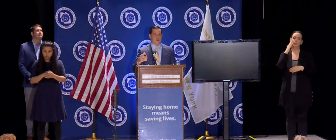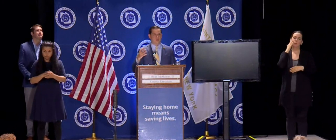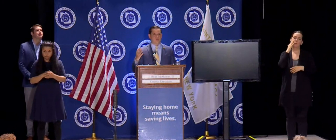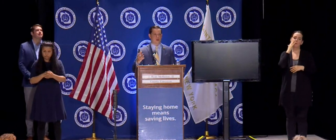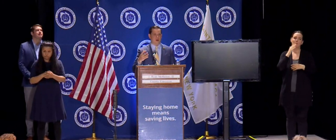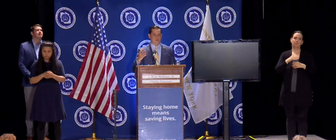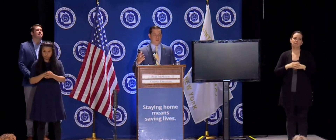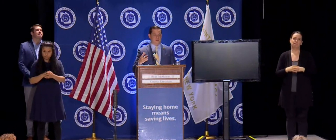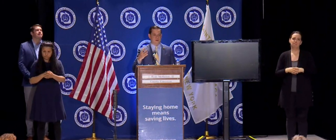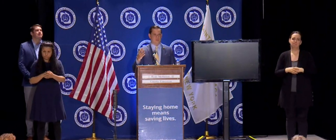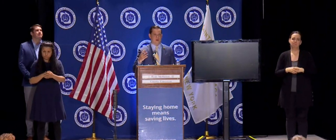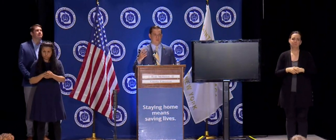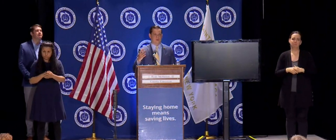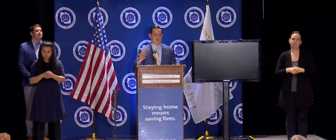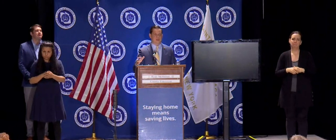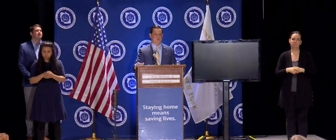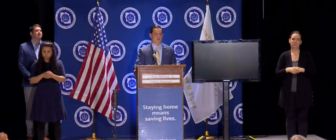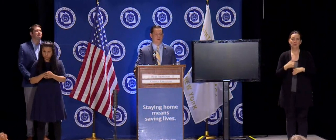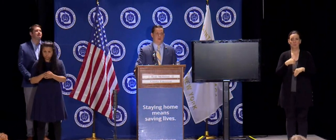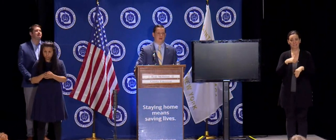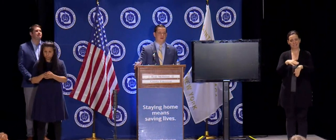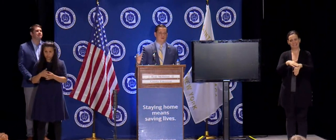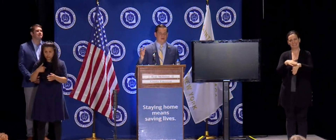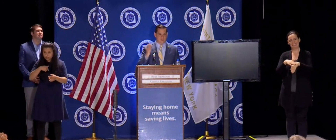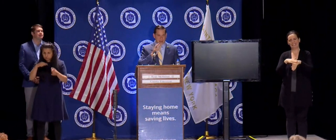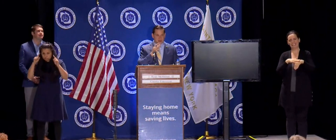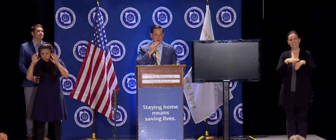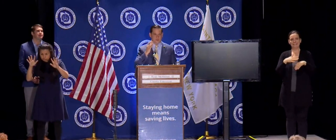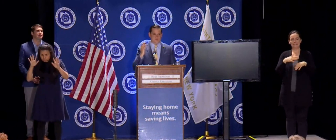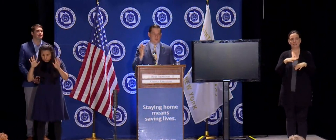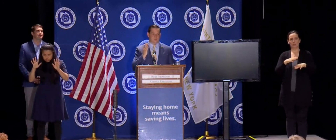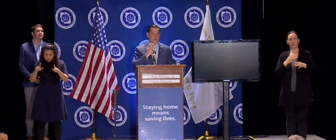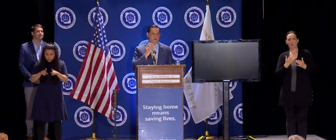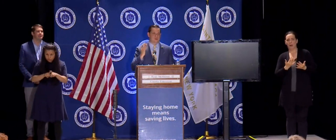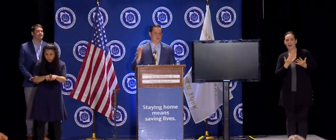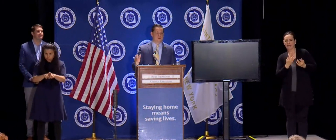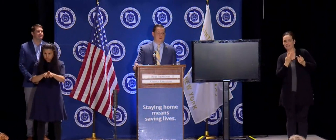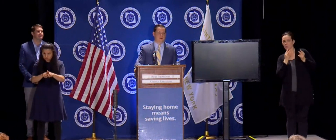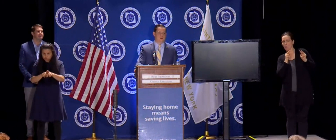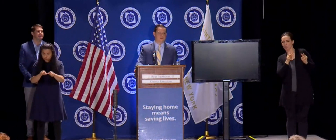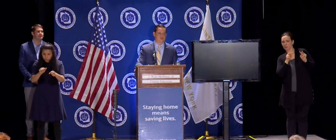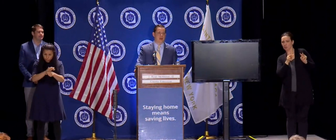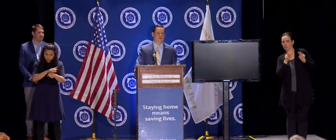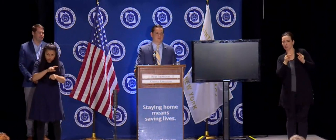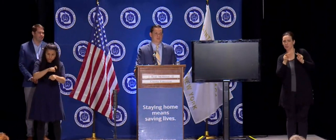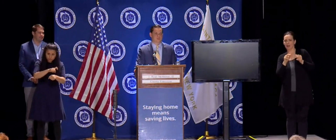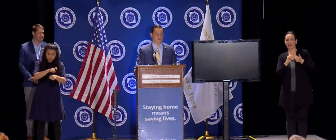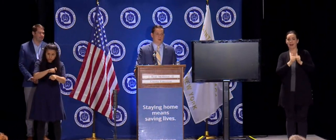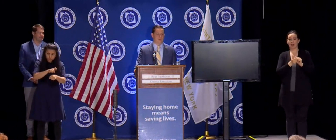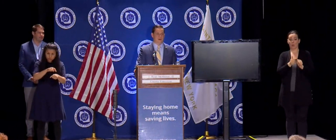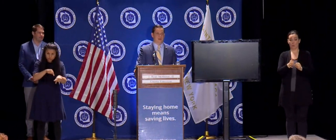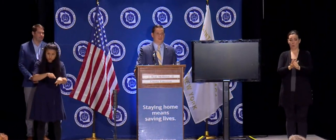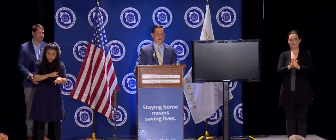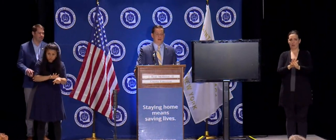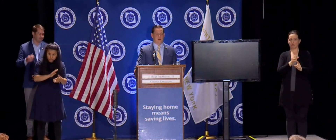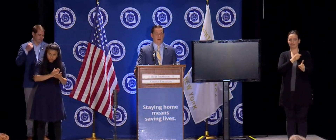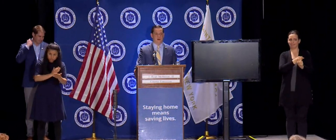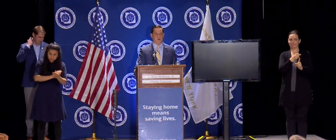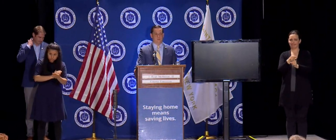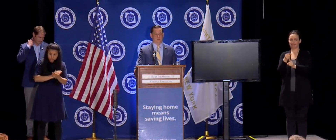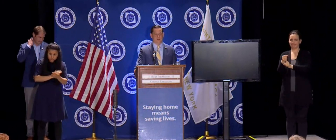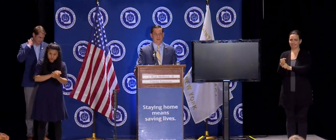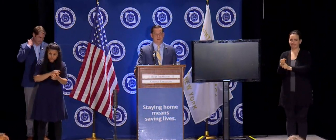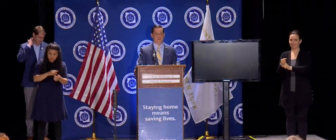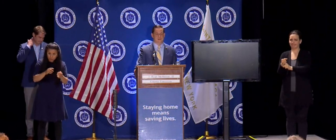we're always cautious about things. How the virus got here was through travel, right? We had cases in